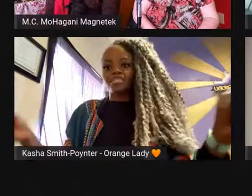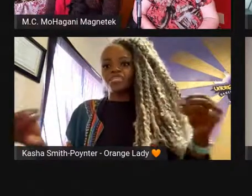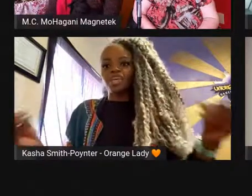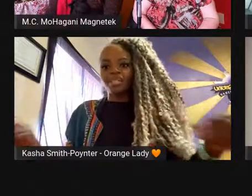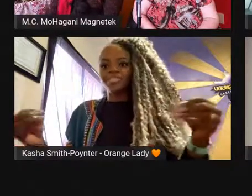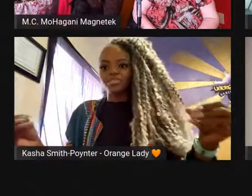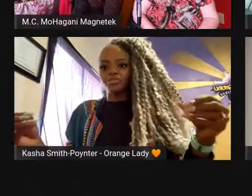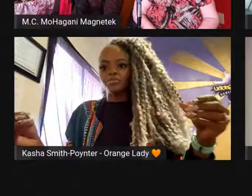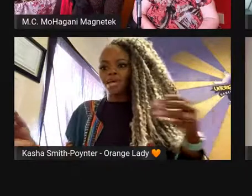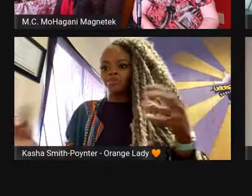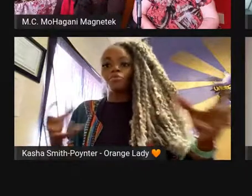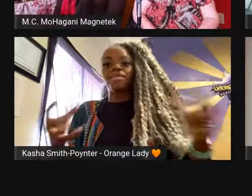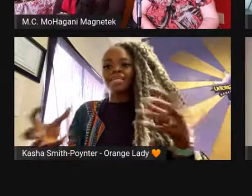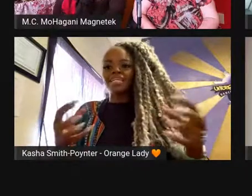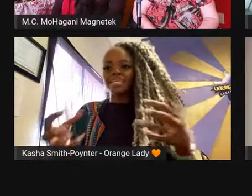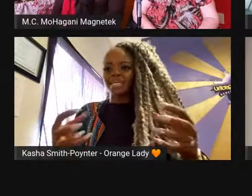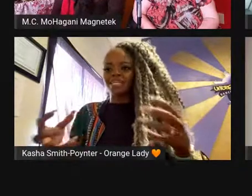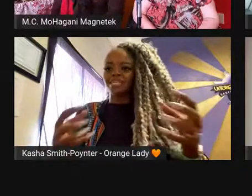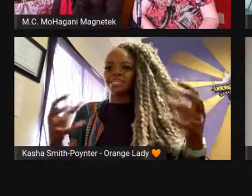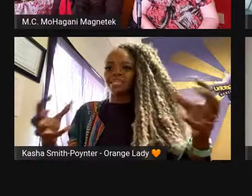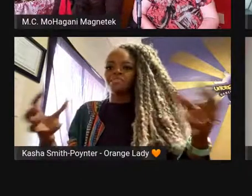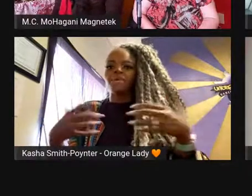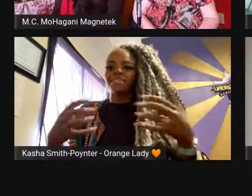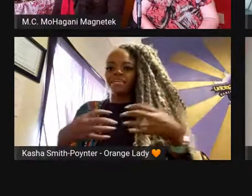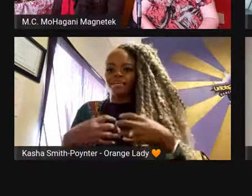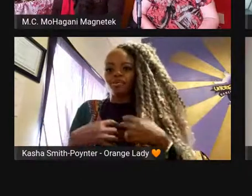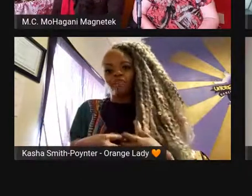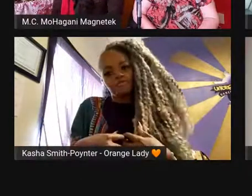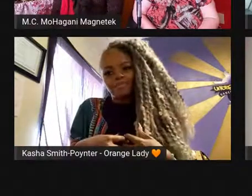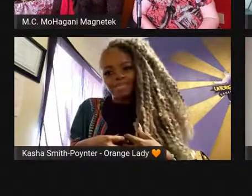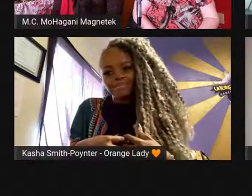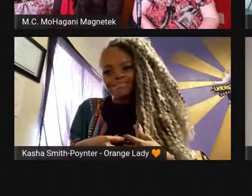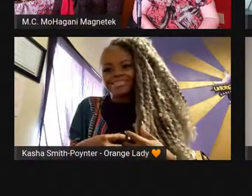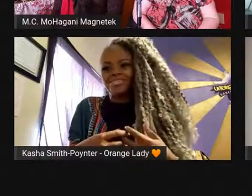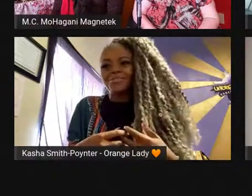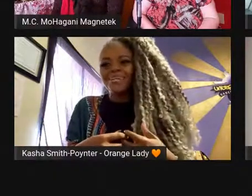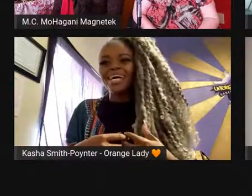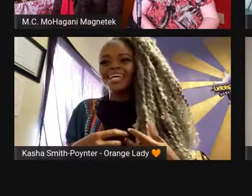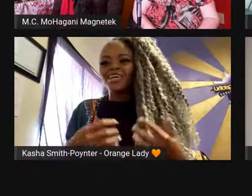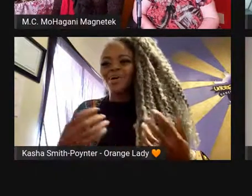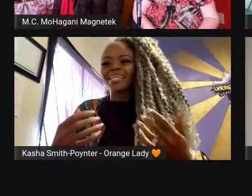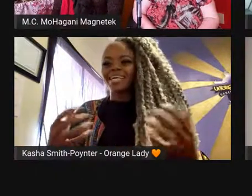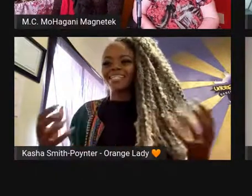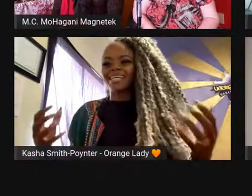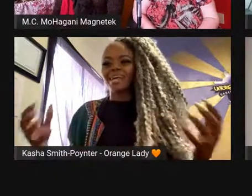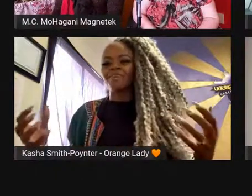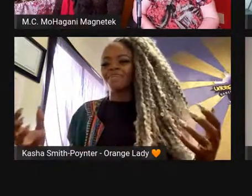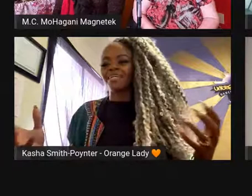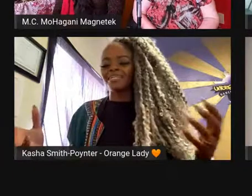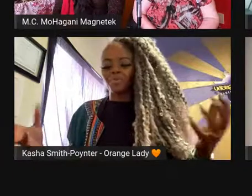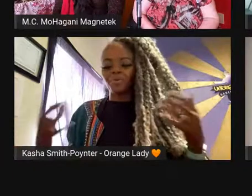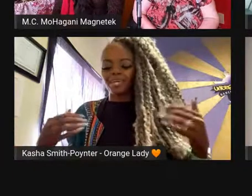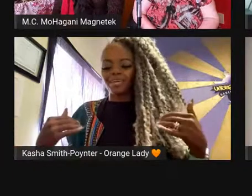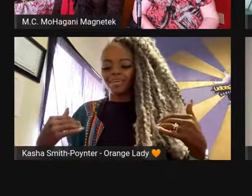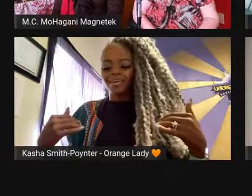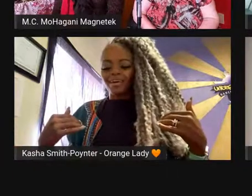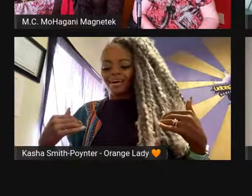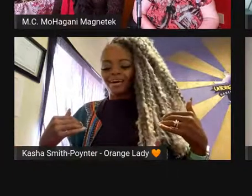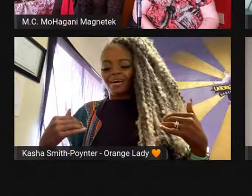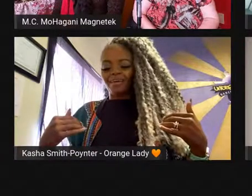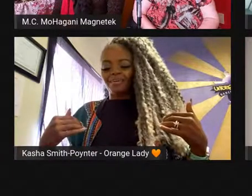the audience a chance to kind of really intake us in a space that they're comfortable in too. You know, I think a lot of it is we